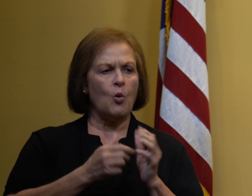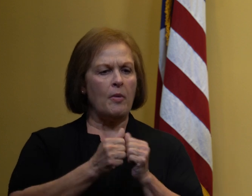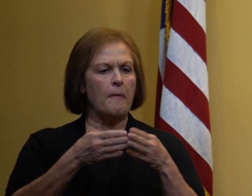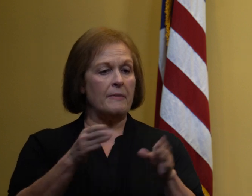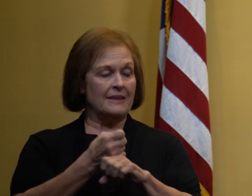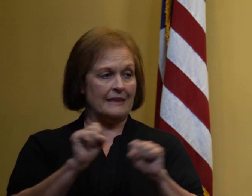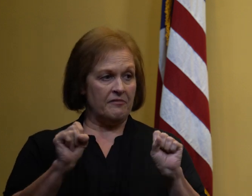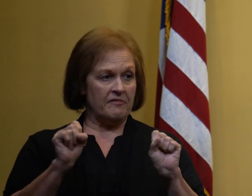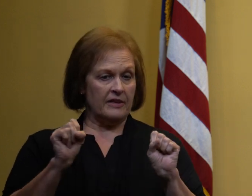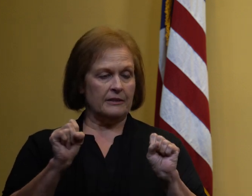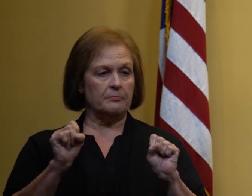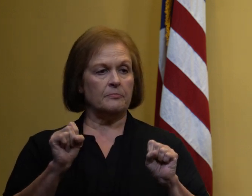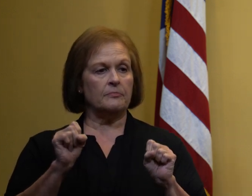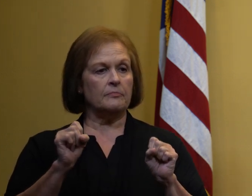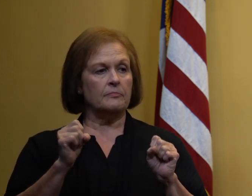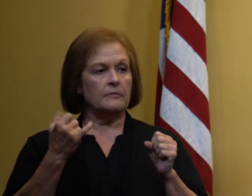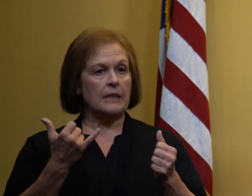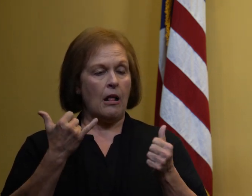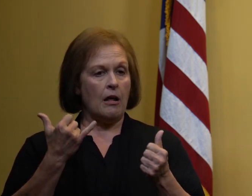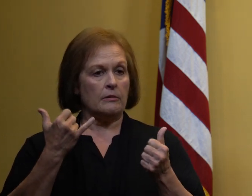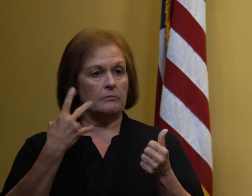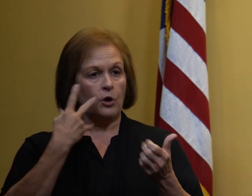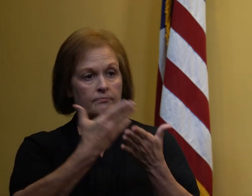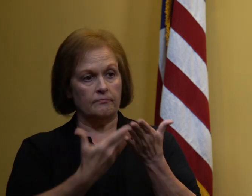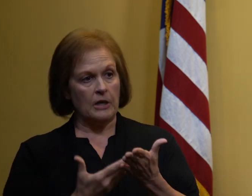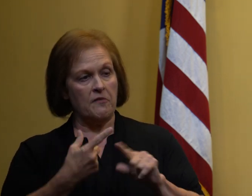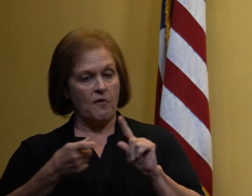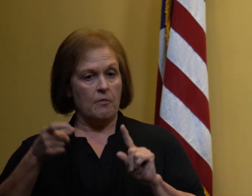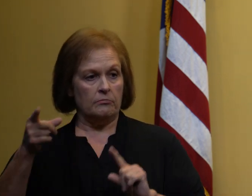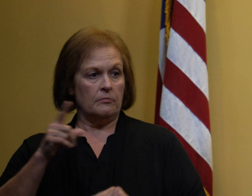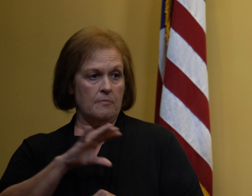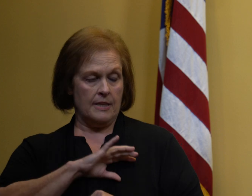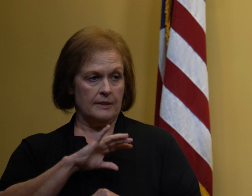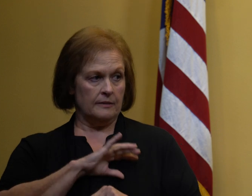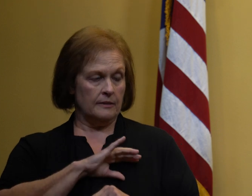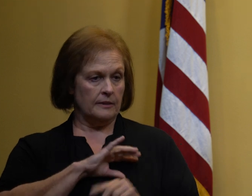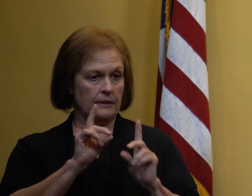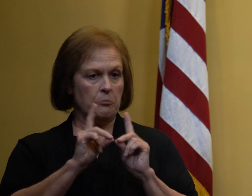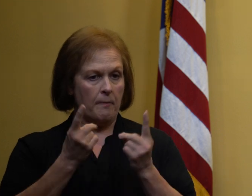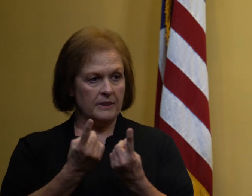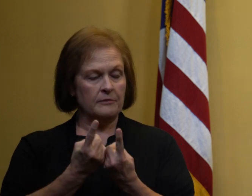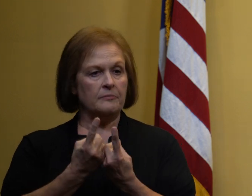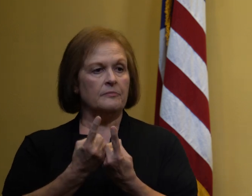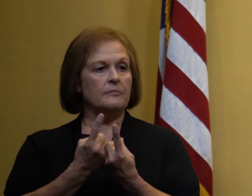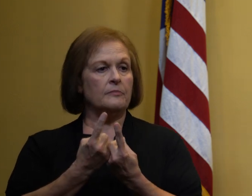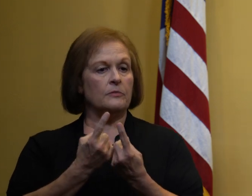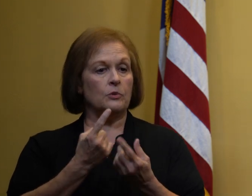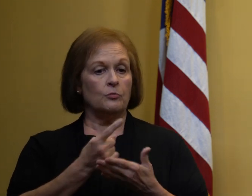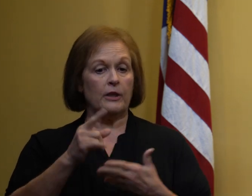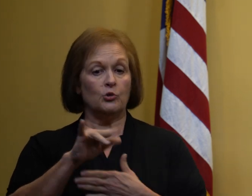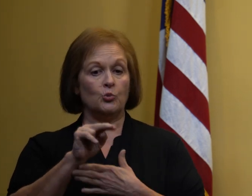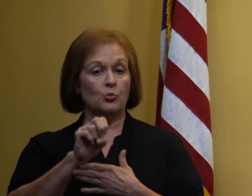public safety and looking at preliminary data from the New Orleans Police Department the week of